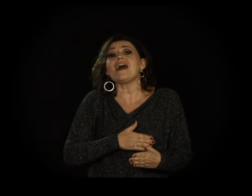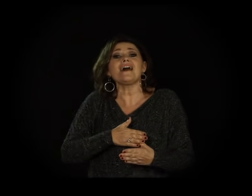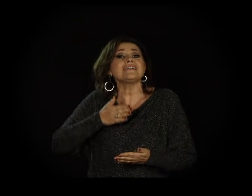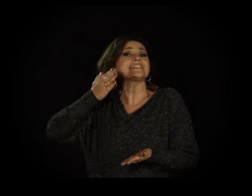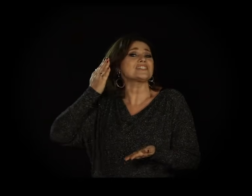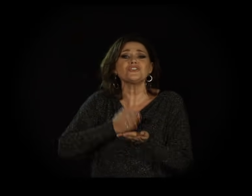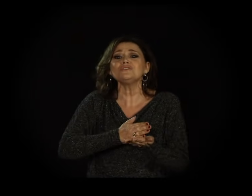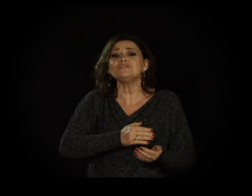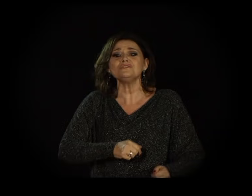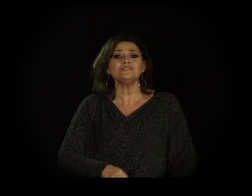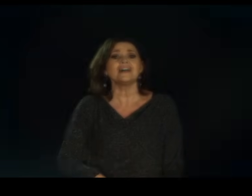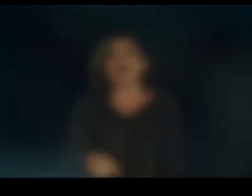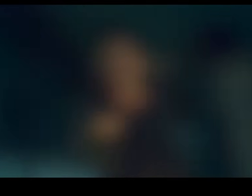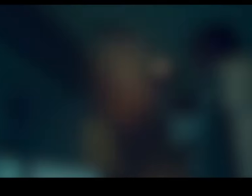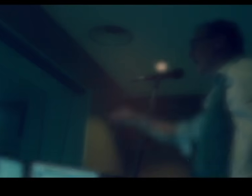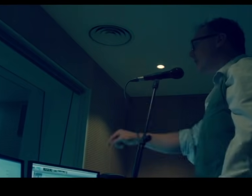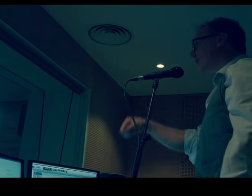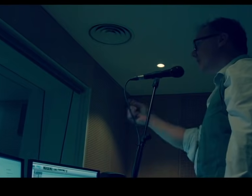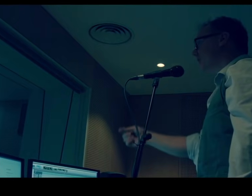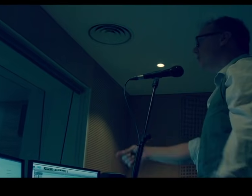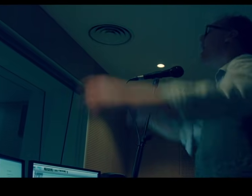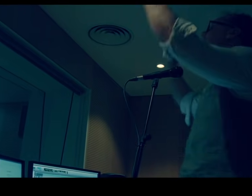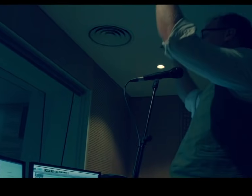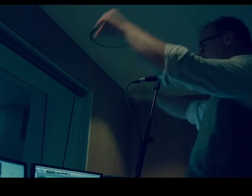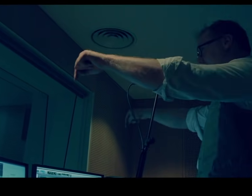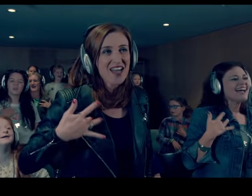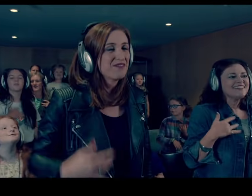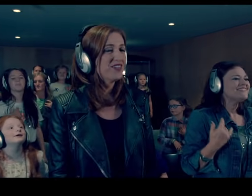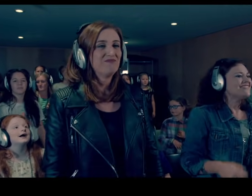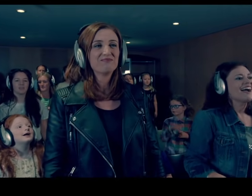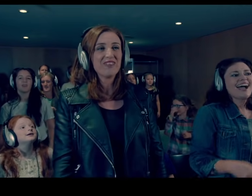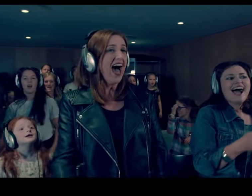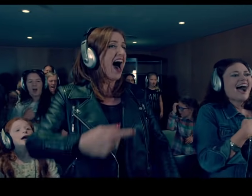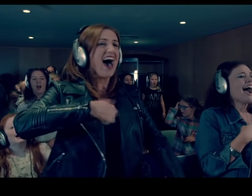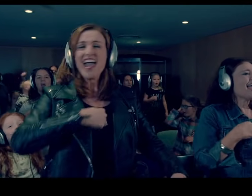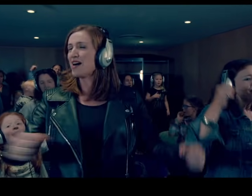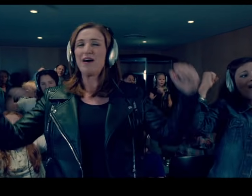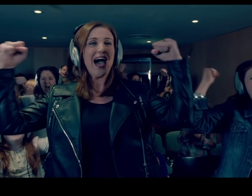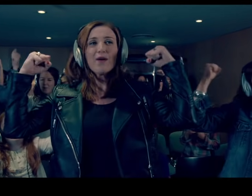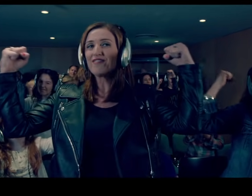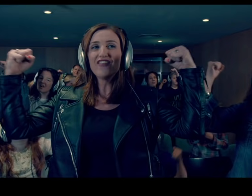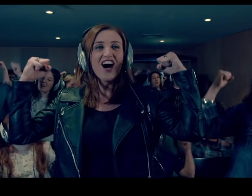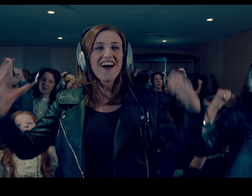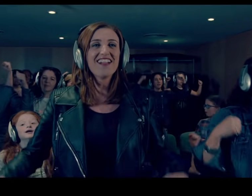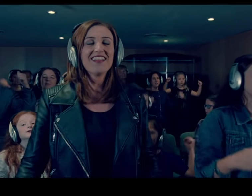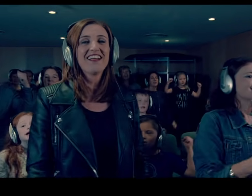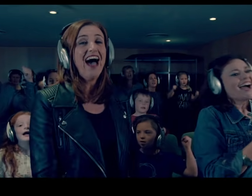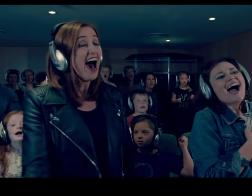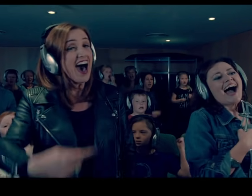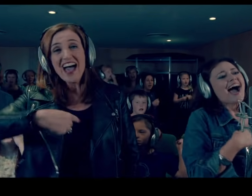it's true And sing my life I am powerful I